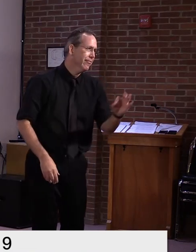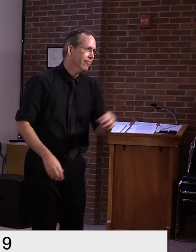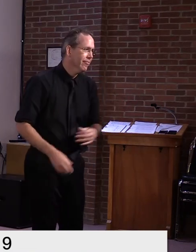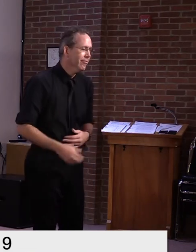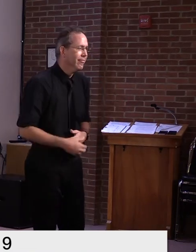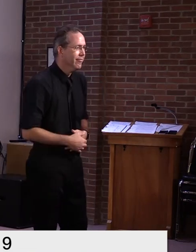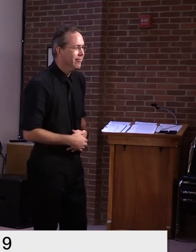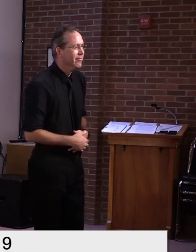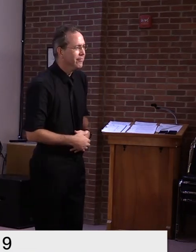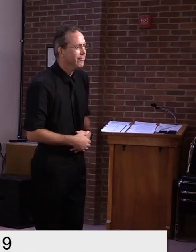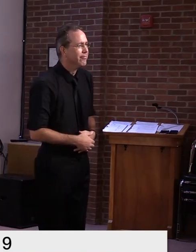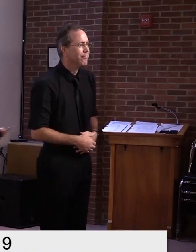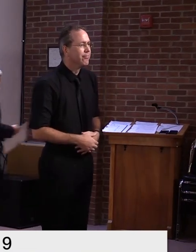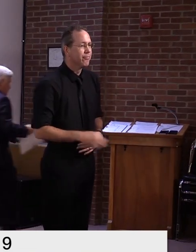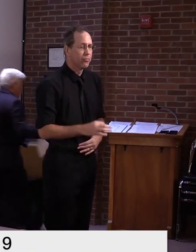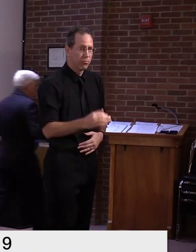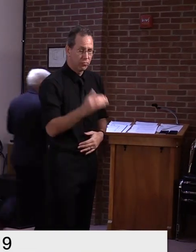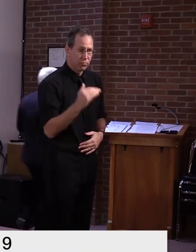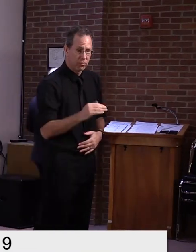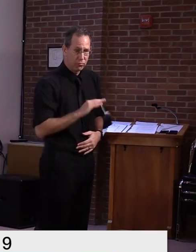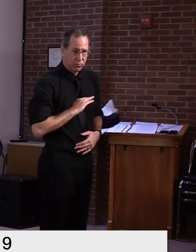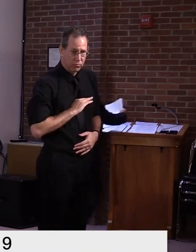Yes,